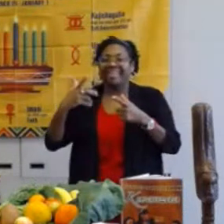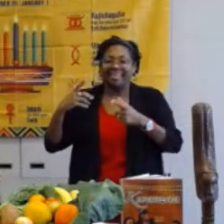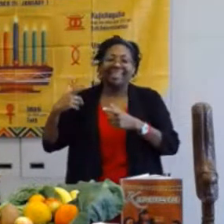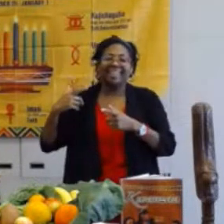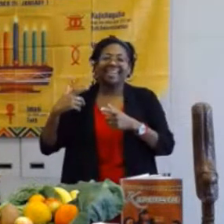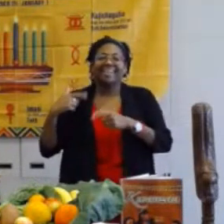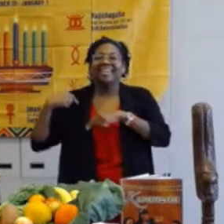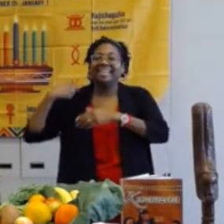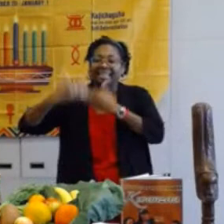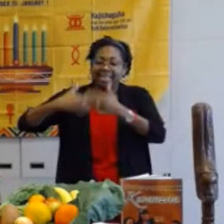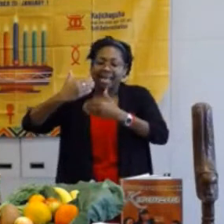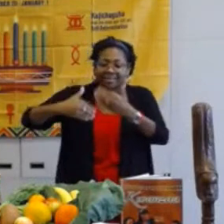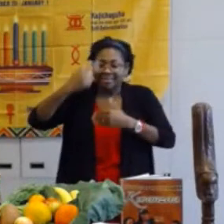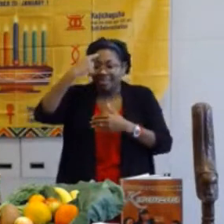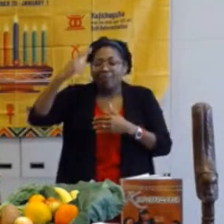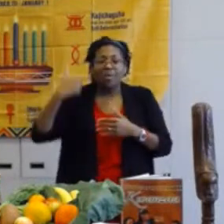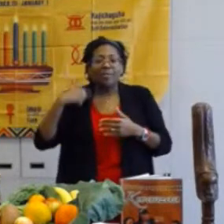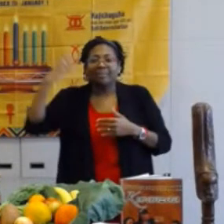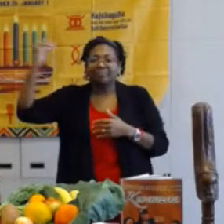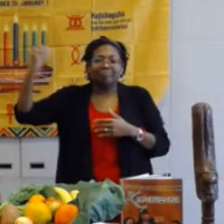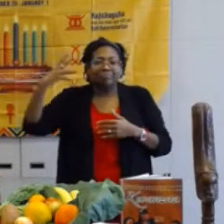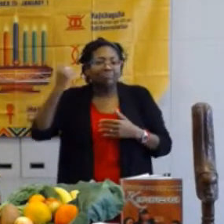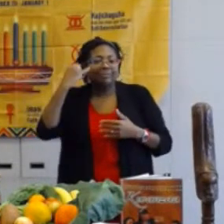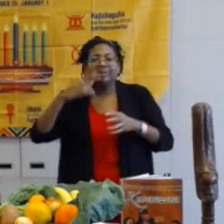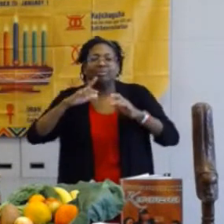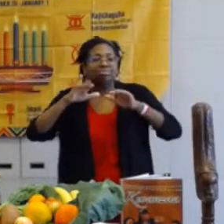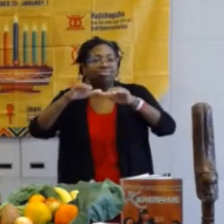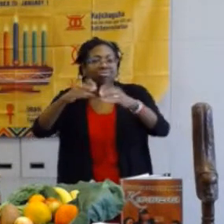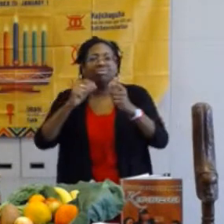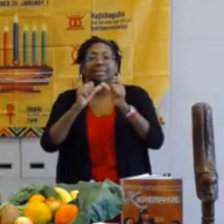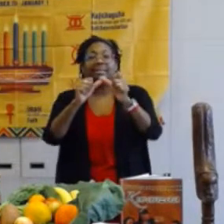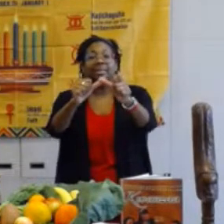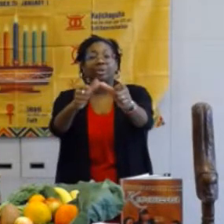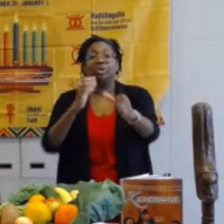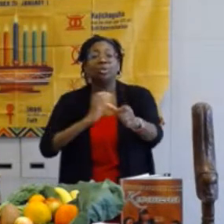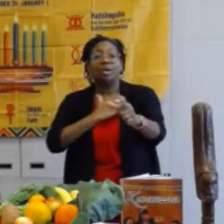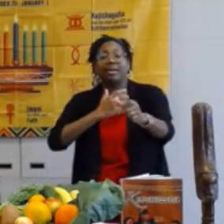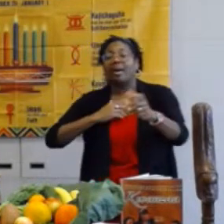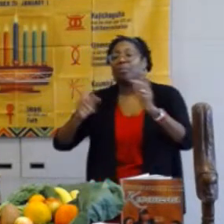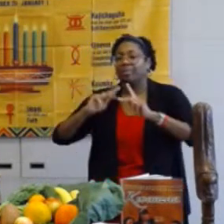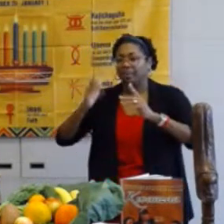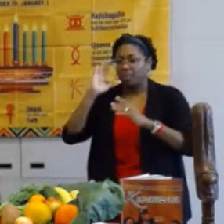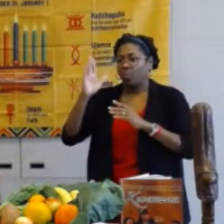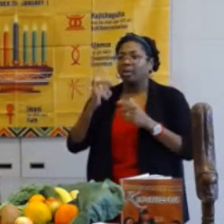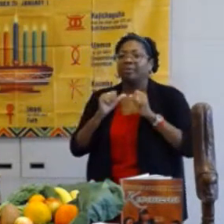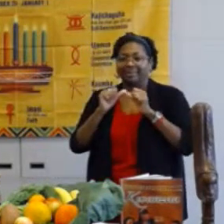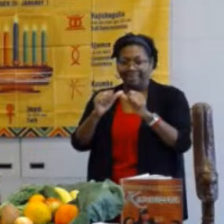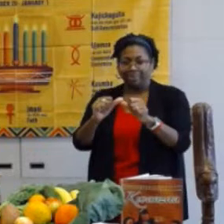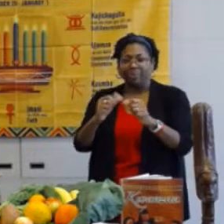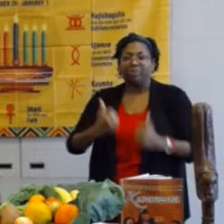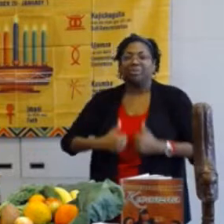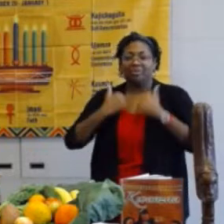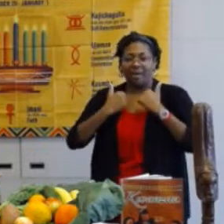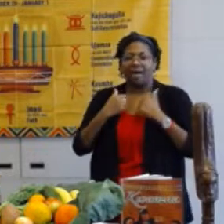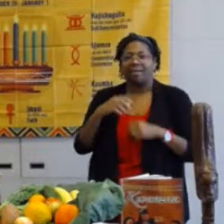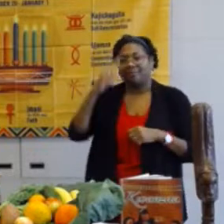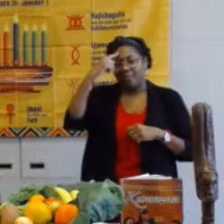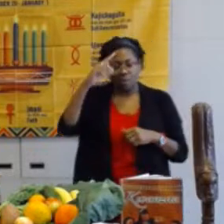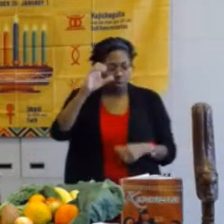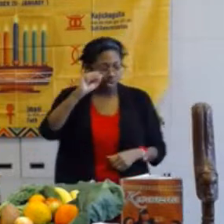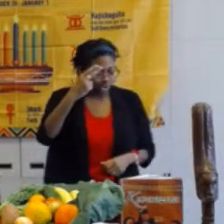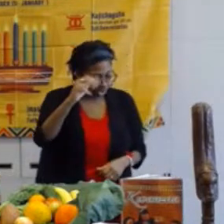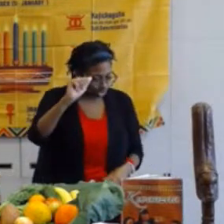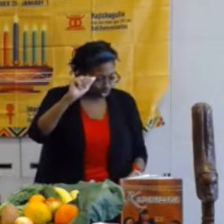as long as the sun shines and the waters flood. For our people everywhere then, for Shaka, for Samari,